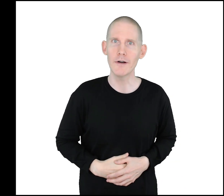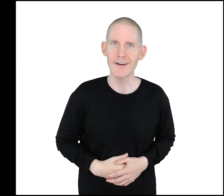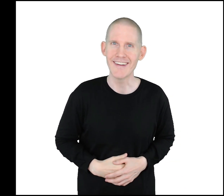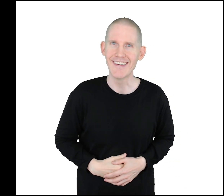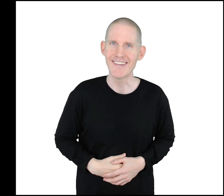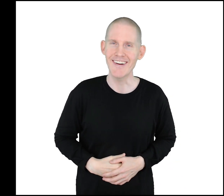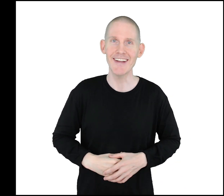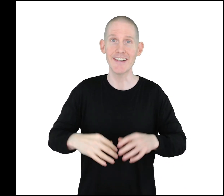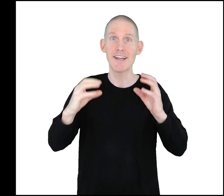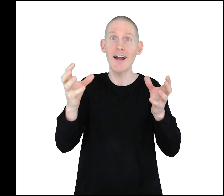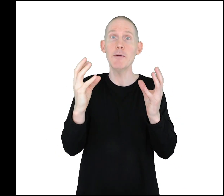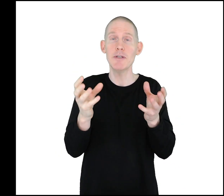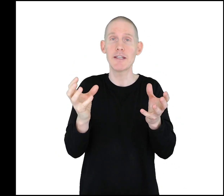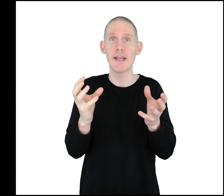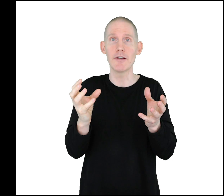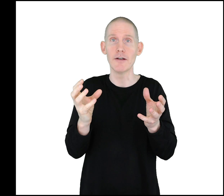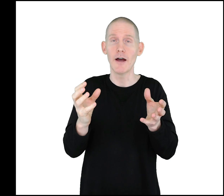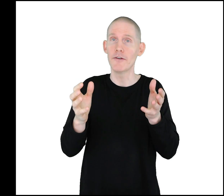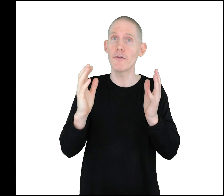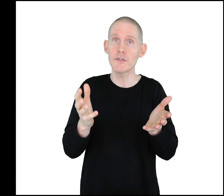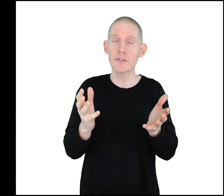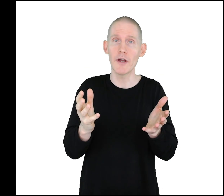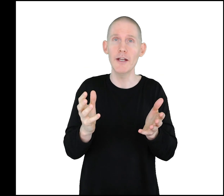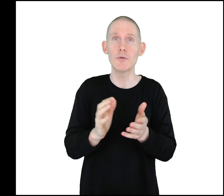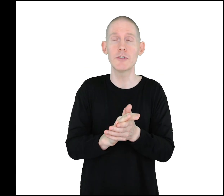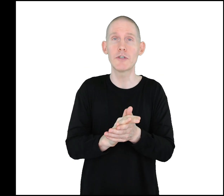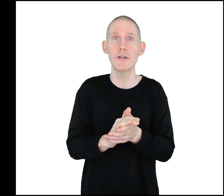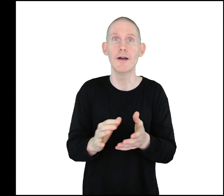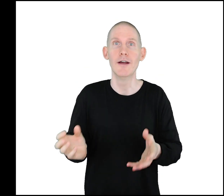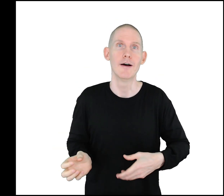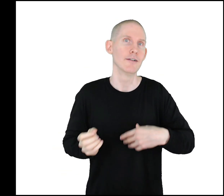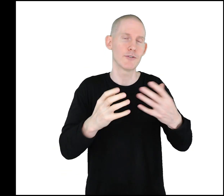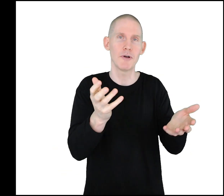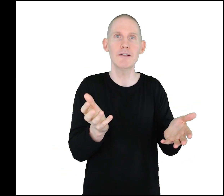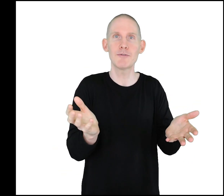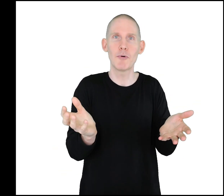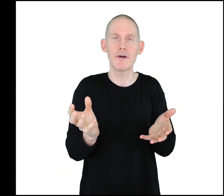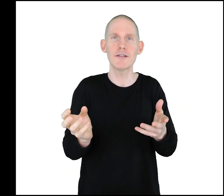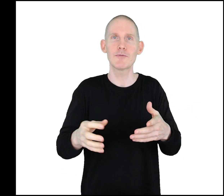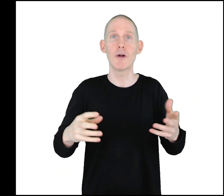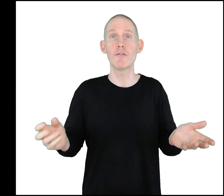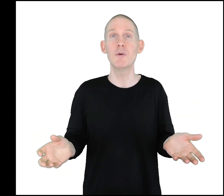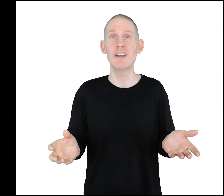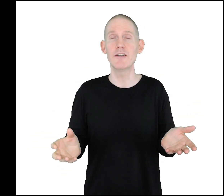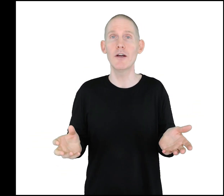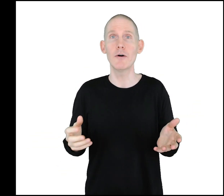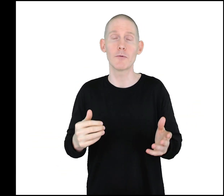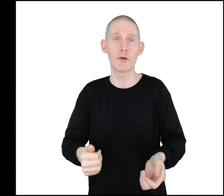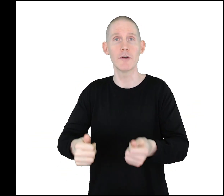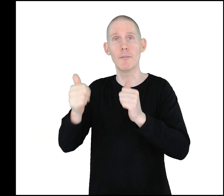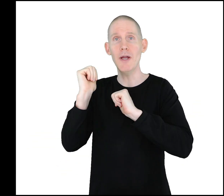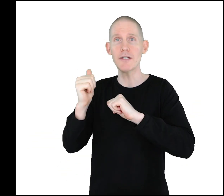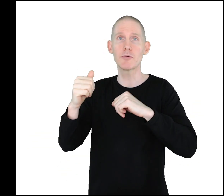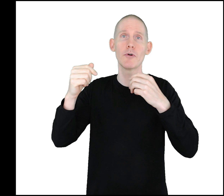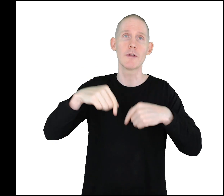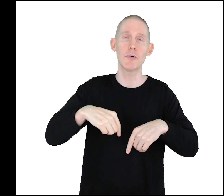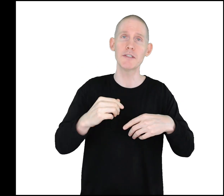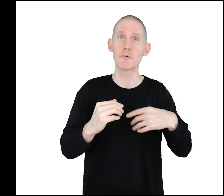word, right? A time indicator, another sign which is going to transport us wherever we need to go. We're going to the past, we're going to the present, we're